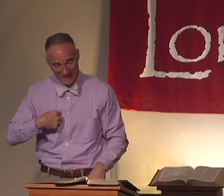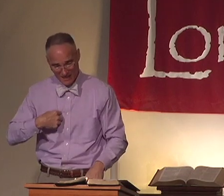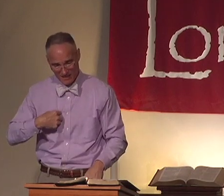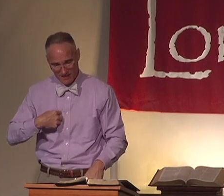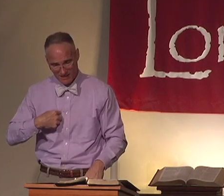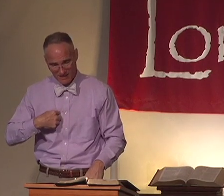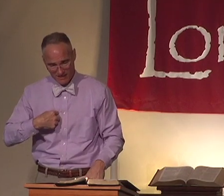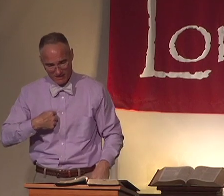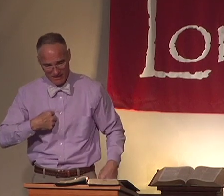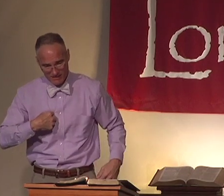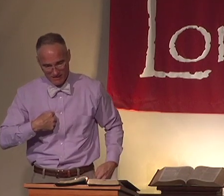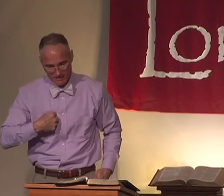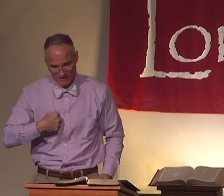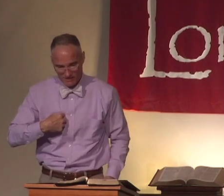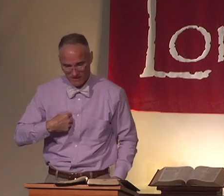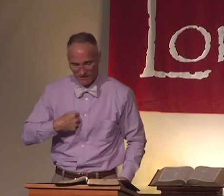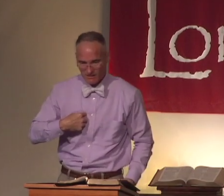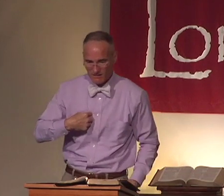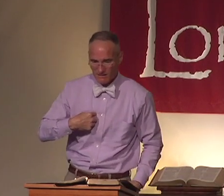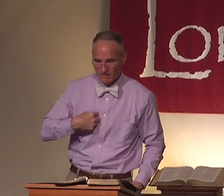Jesus did that for me.